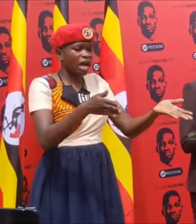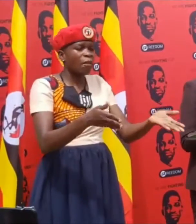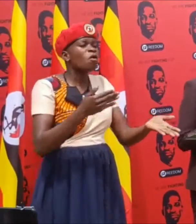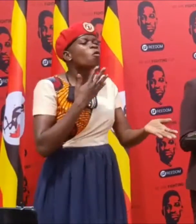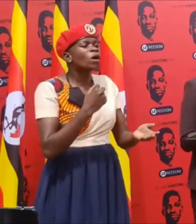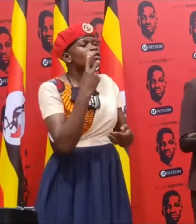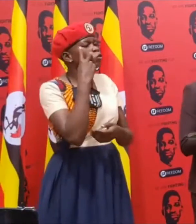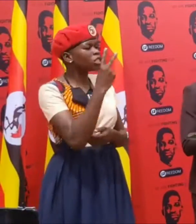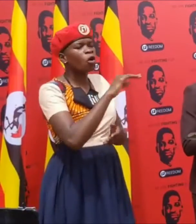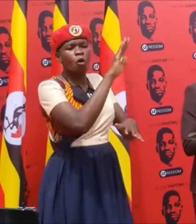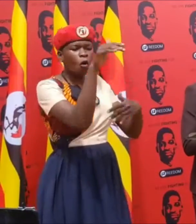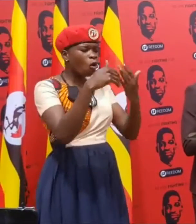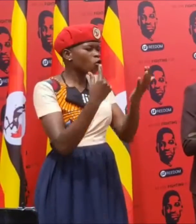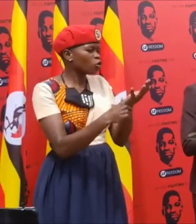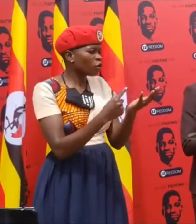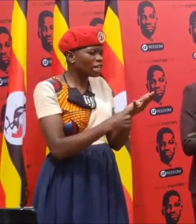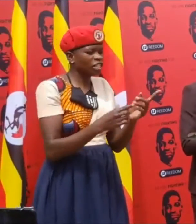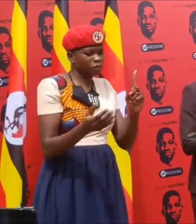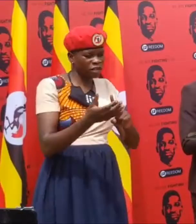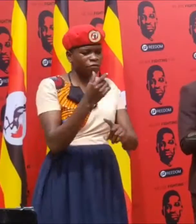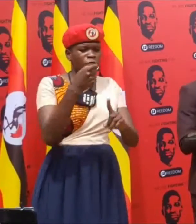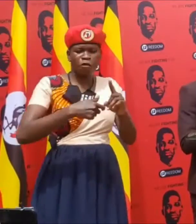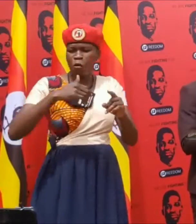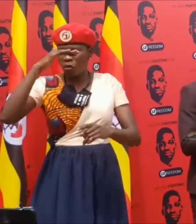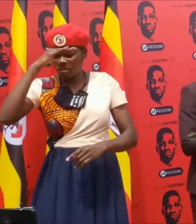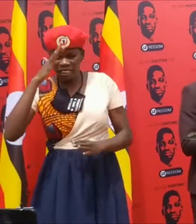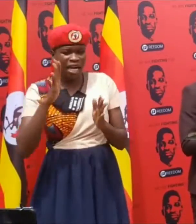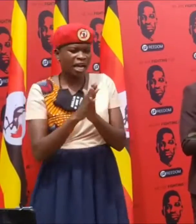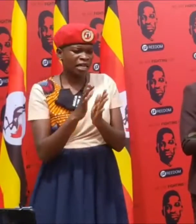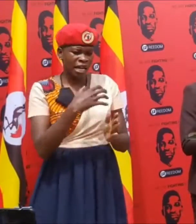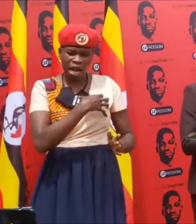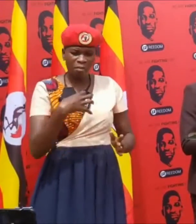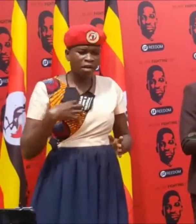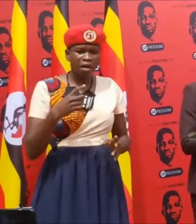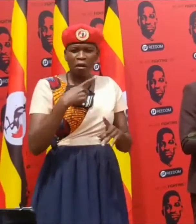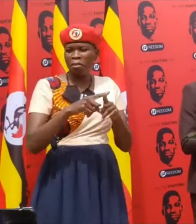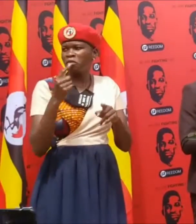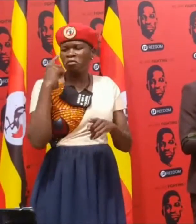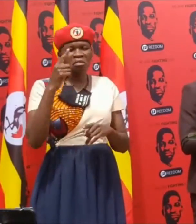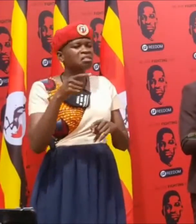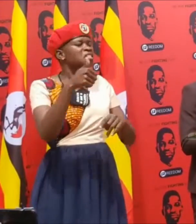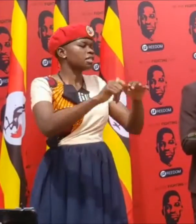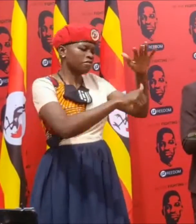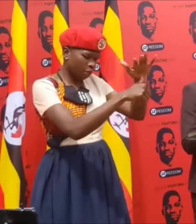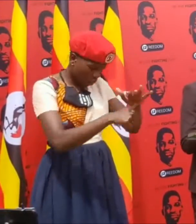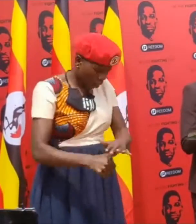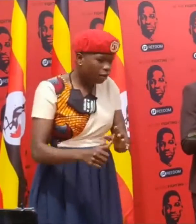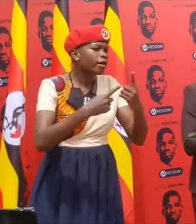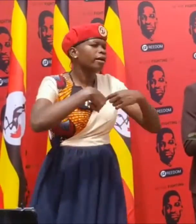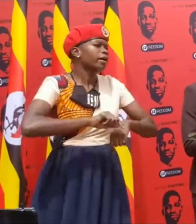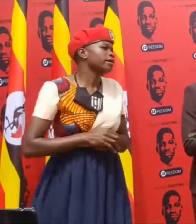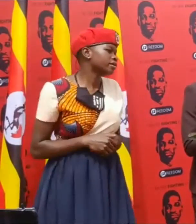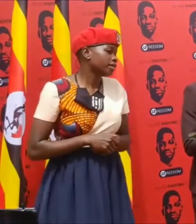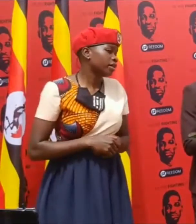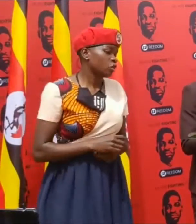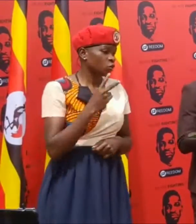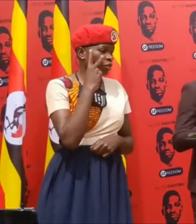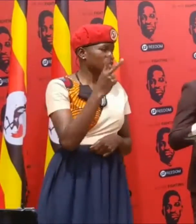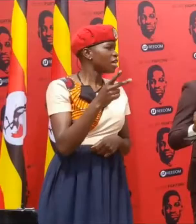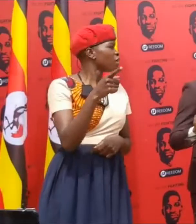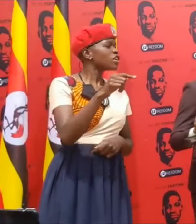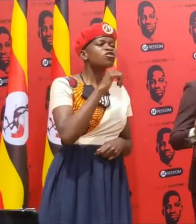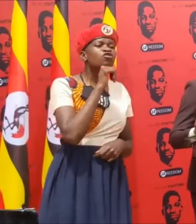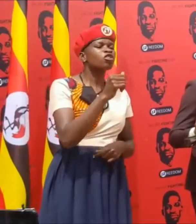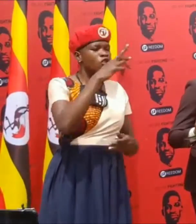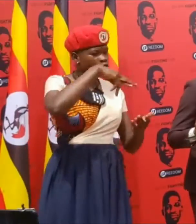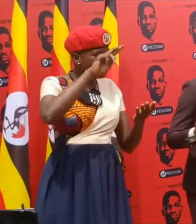all Ugandans get to benefit from our services. We are not seeing that, unfortunately. So these are the double standards. And